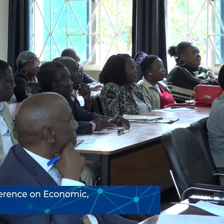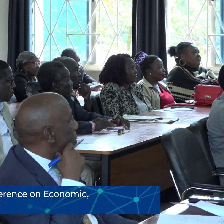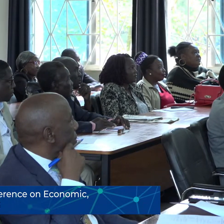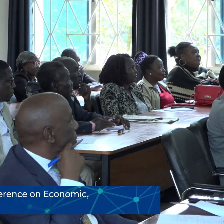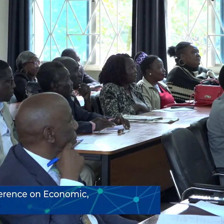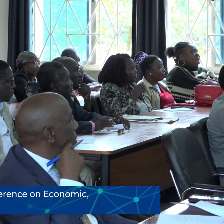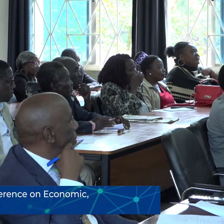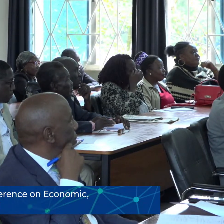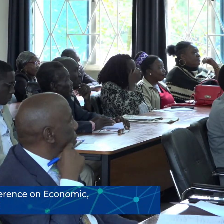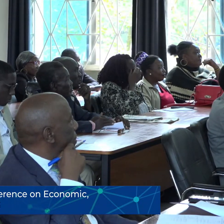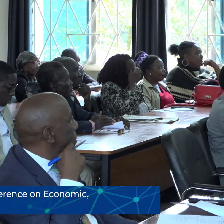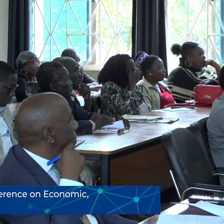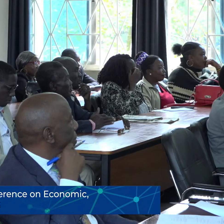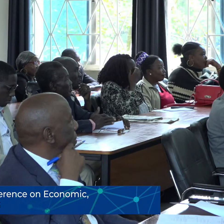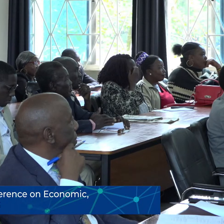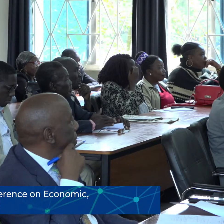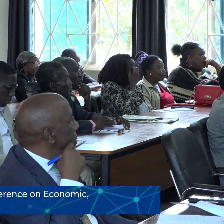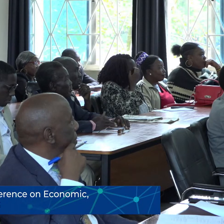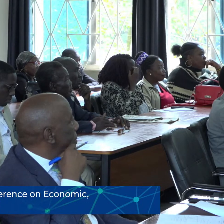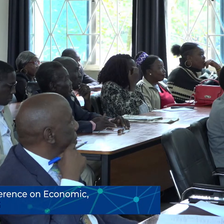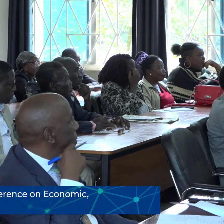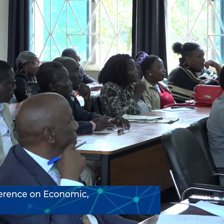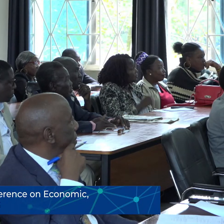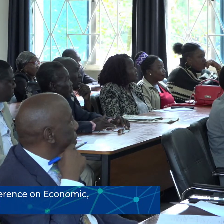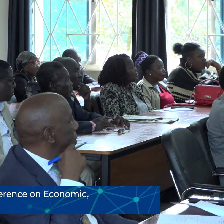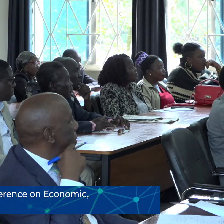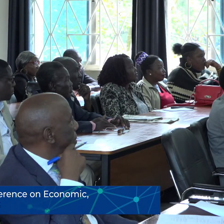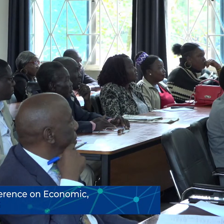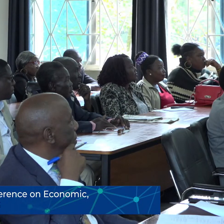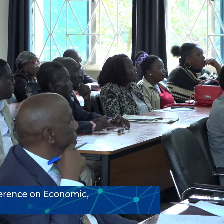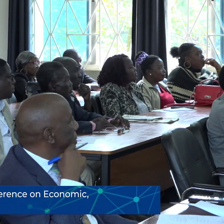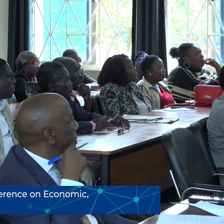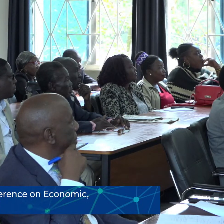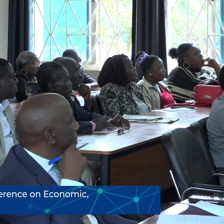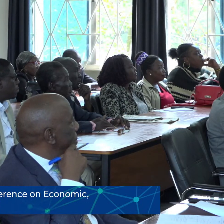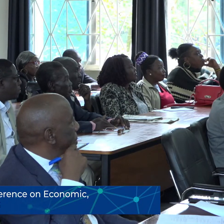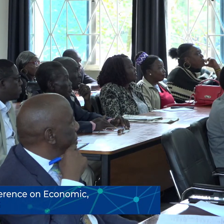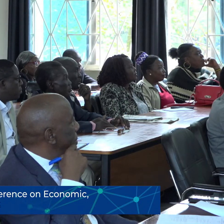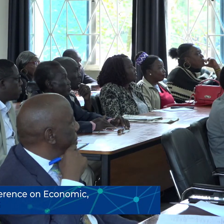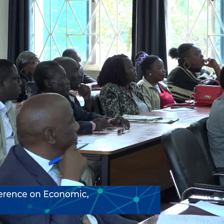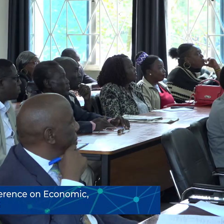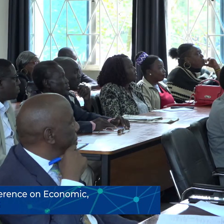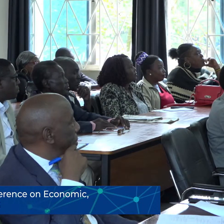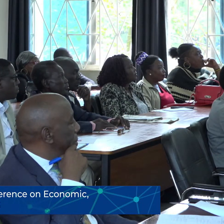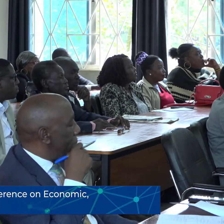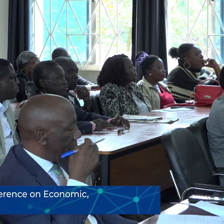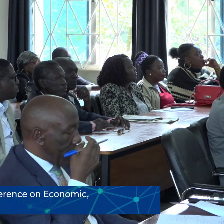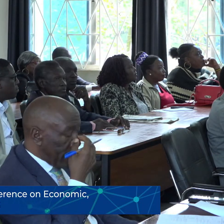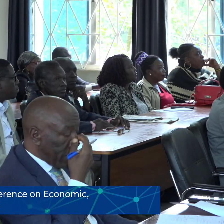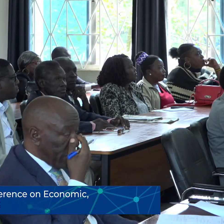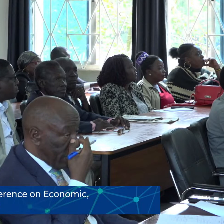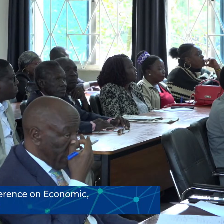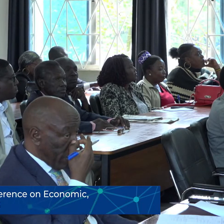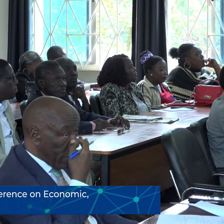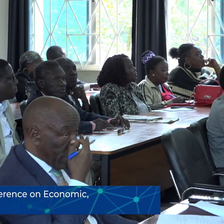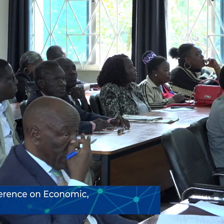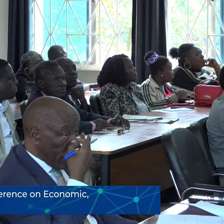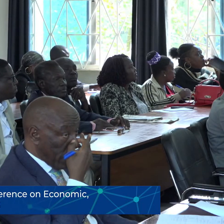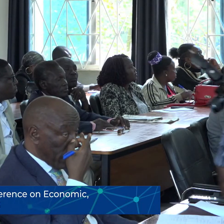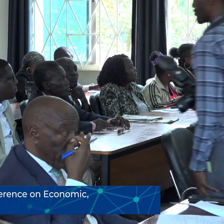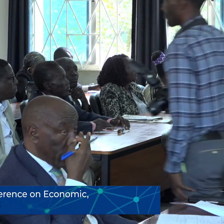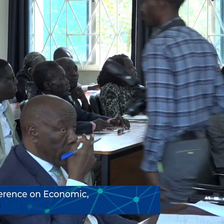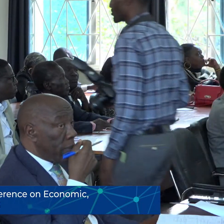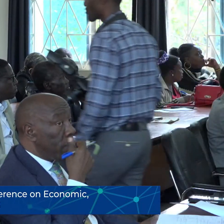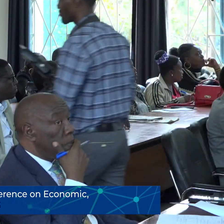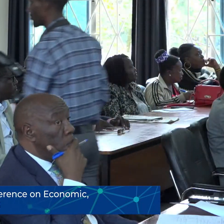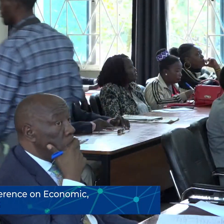the chat, and we shall definitely pick your feedback. So, we are all stakeholders, and we hope that at the